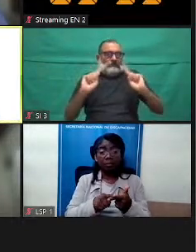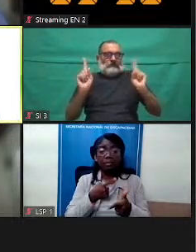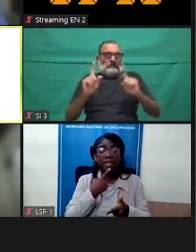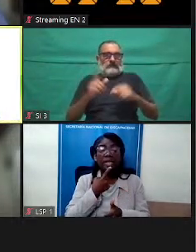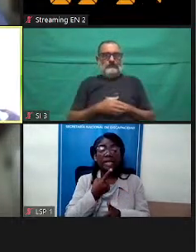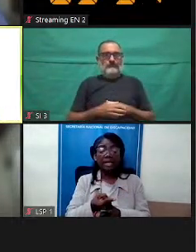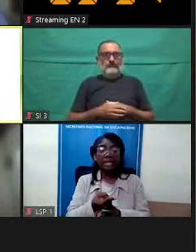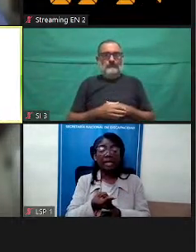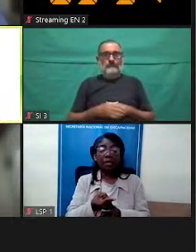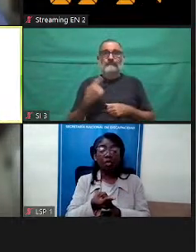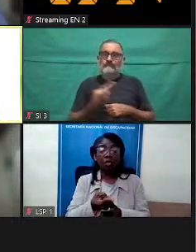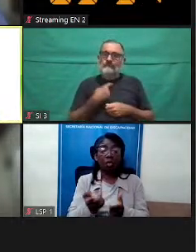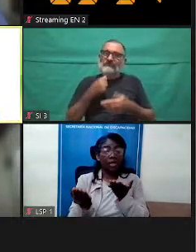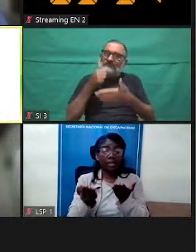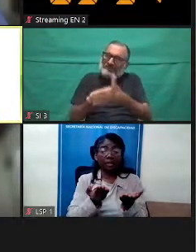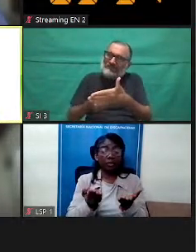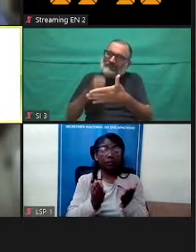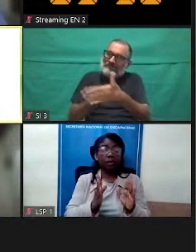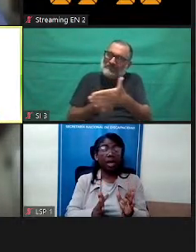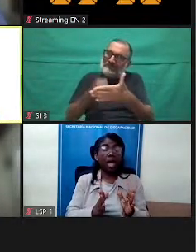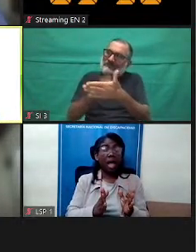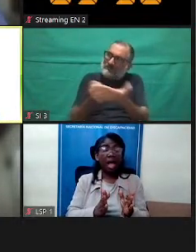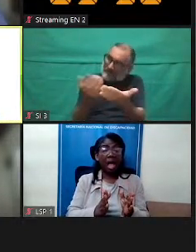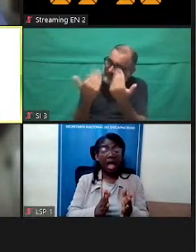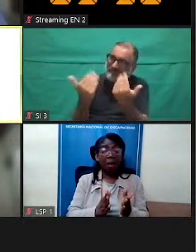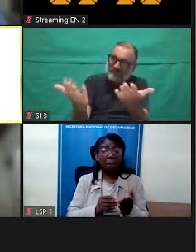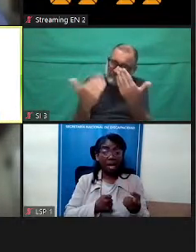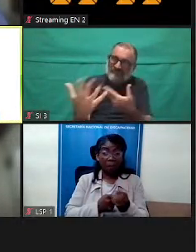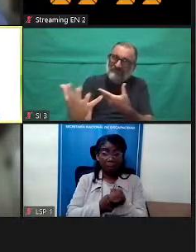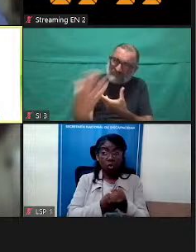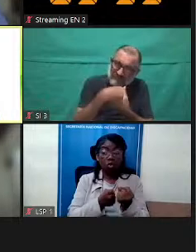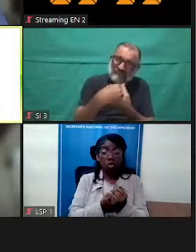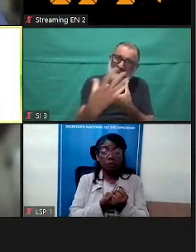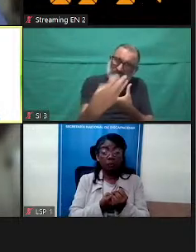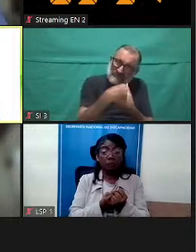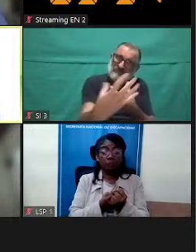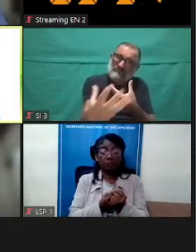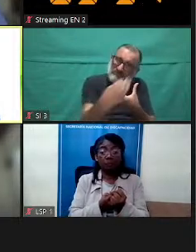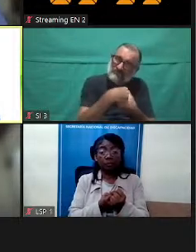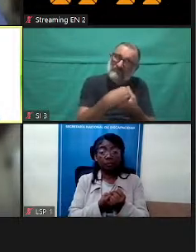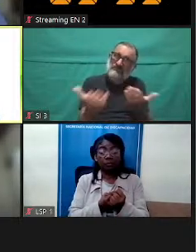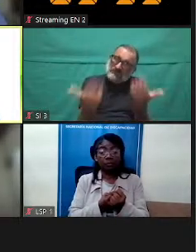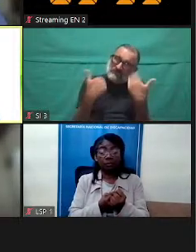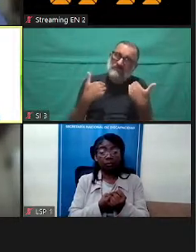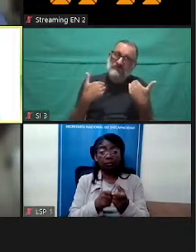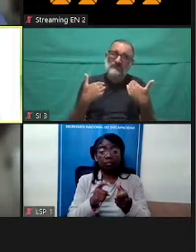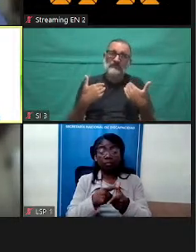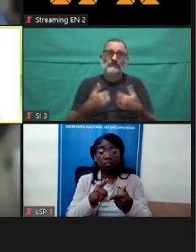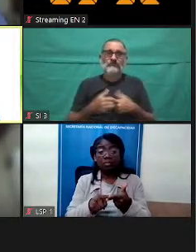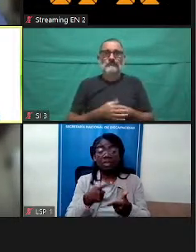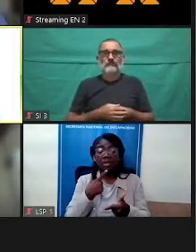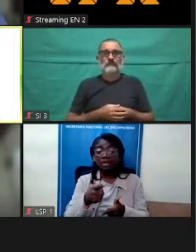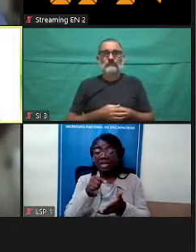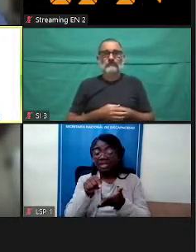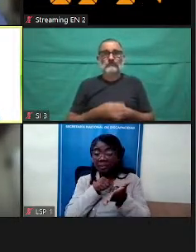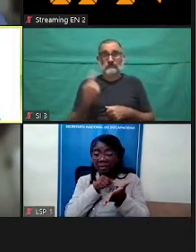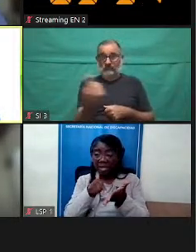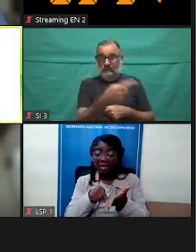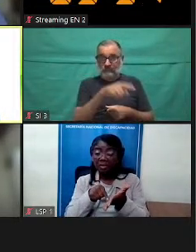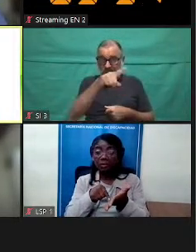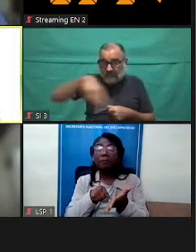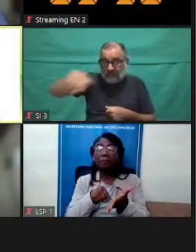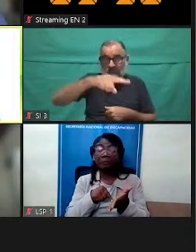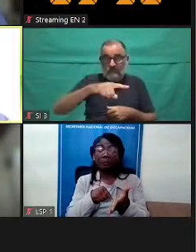cynthia showed us the numbers and that students with high support needs and intellectual disabilities continue being